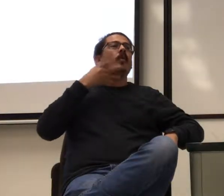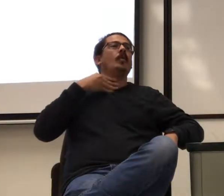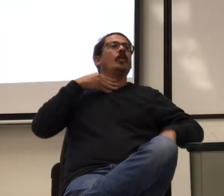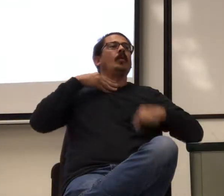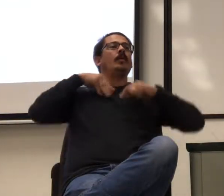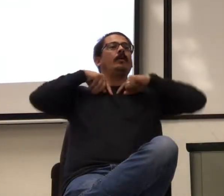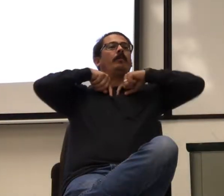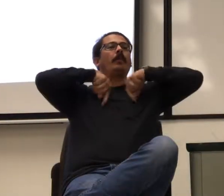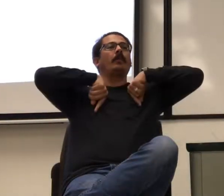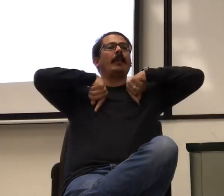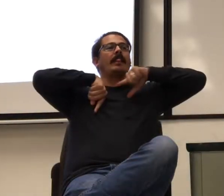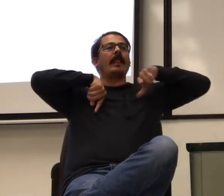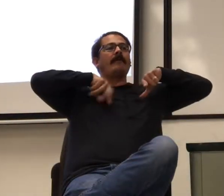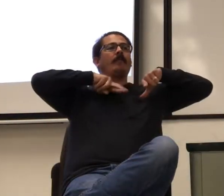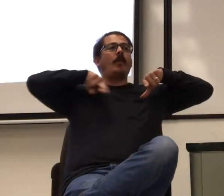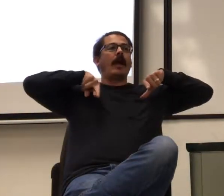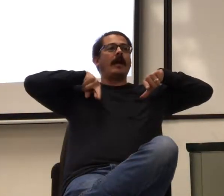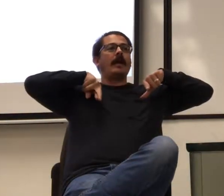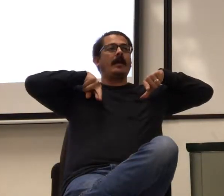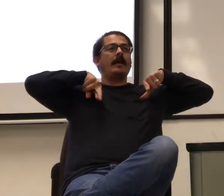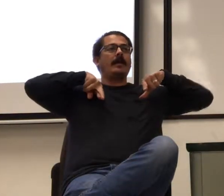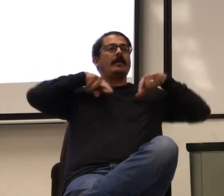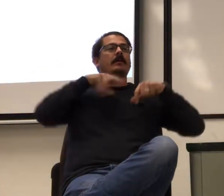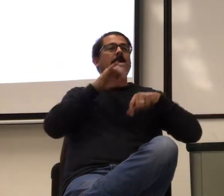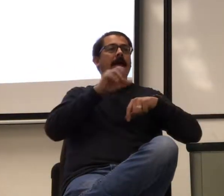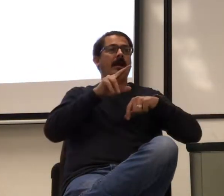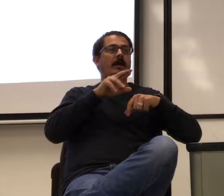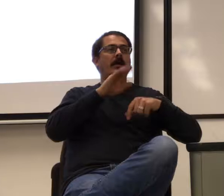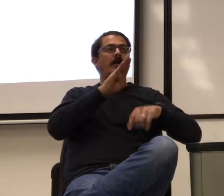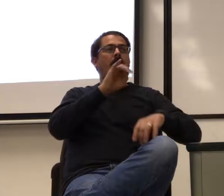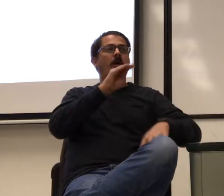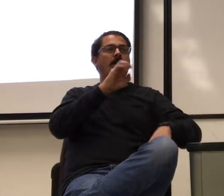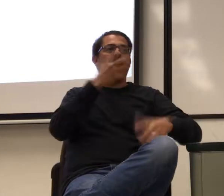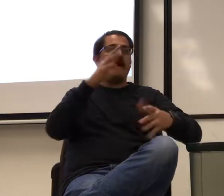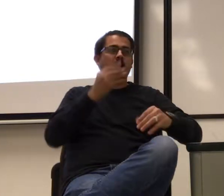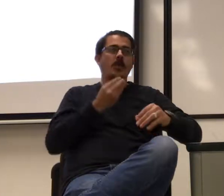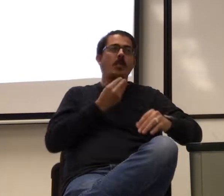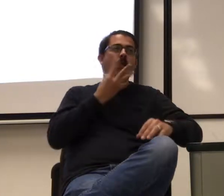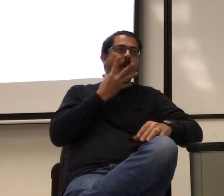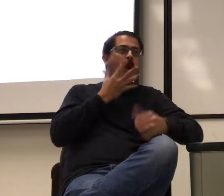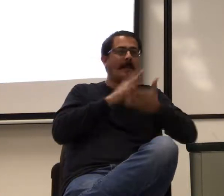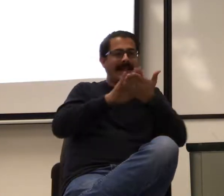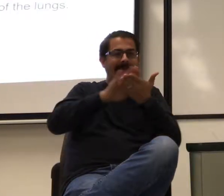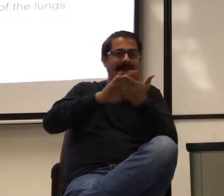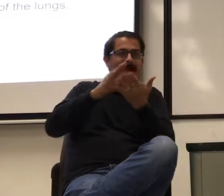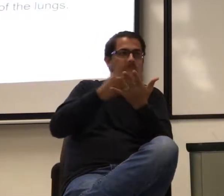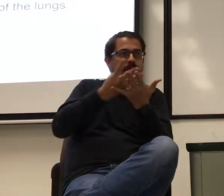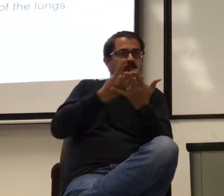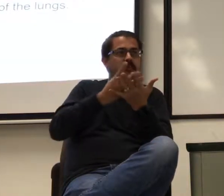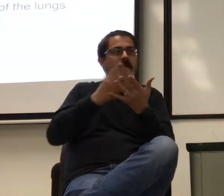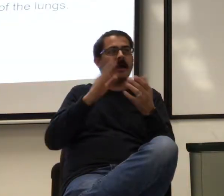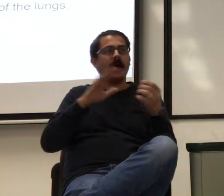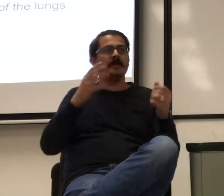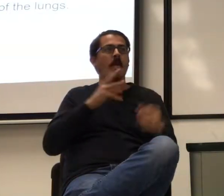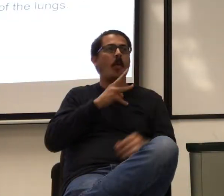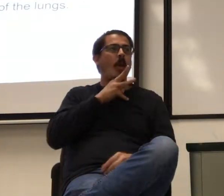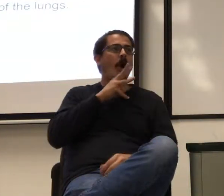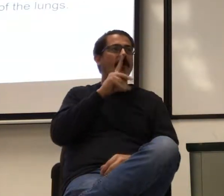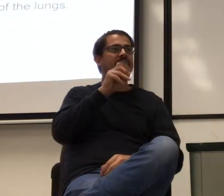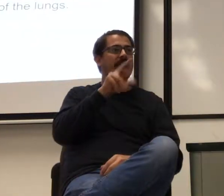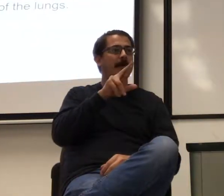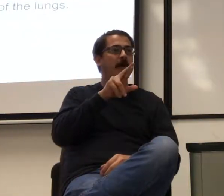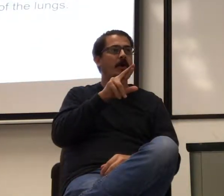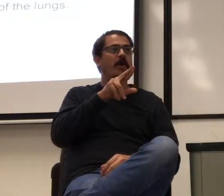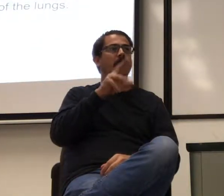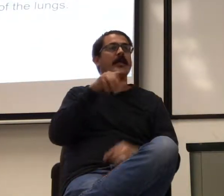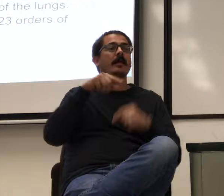trachea, air reaching the bronchi, it's already been warmed and cleansed of impurities. It's saturated with water vapor. And the bronchi are